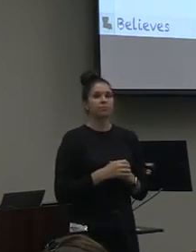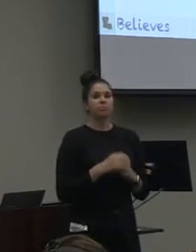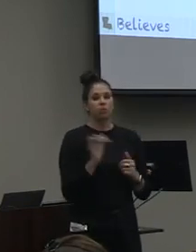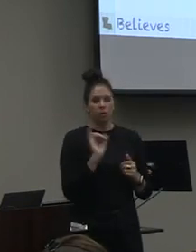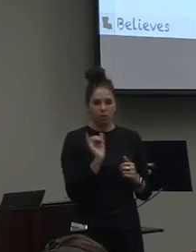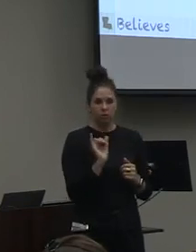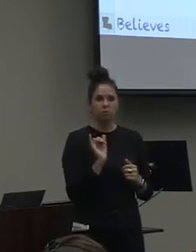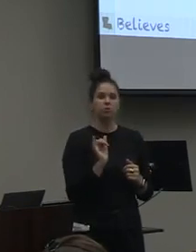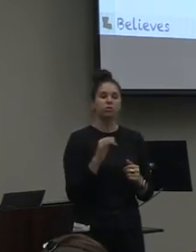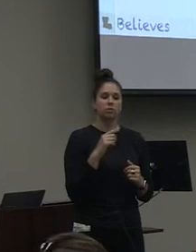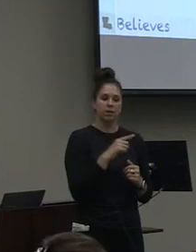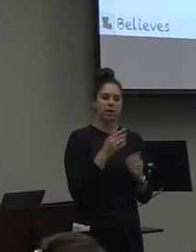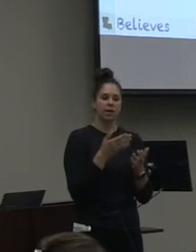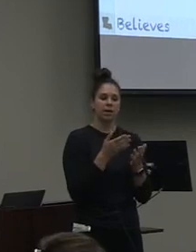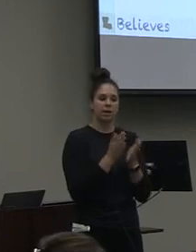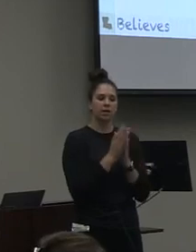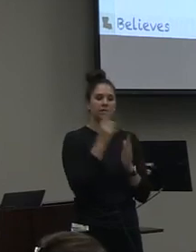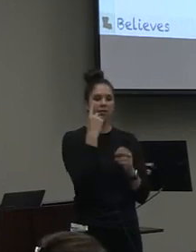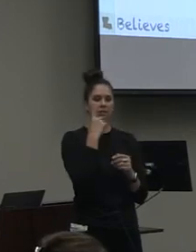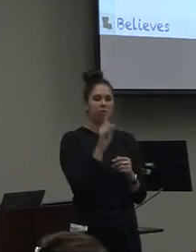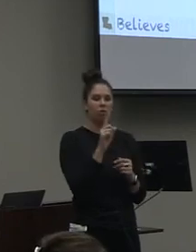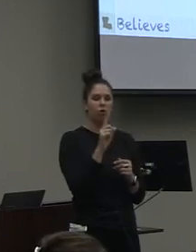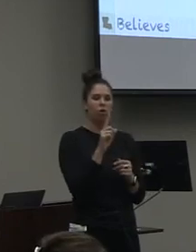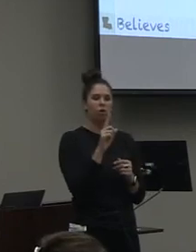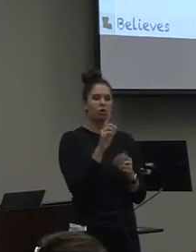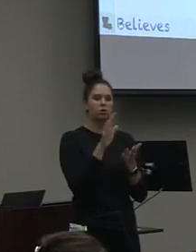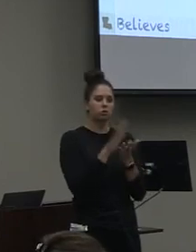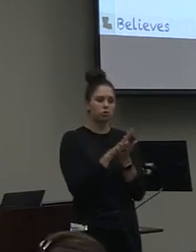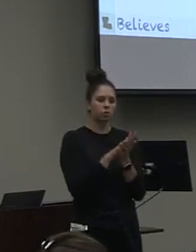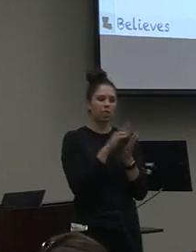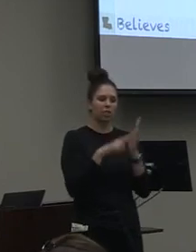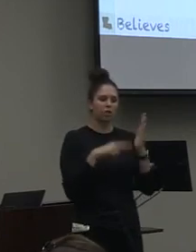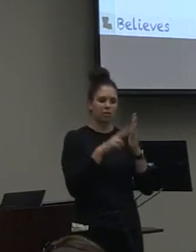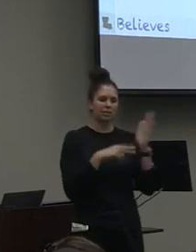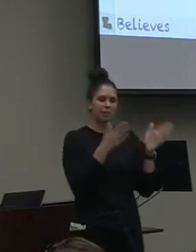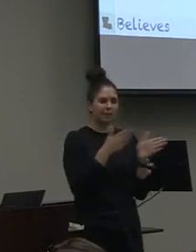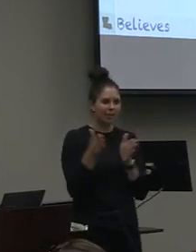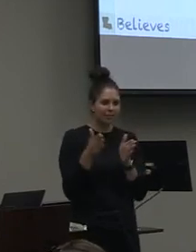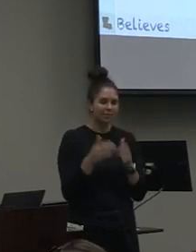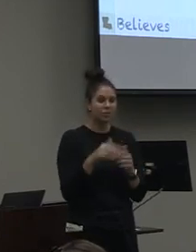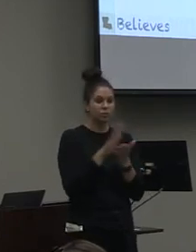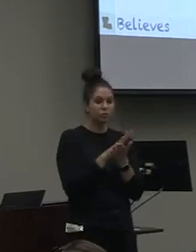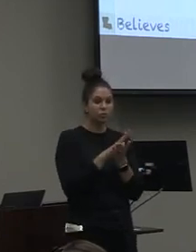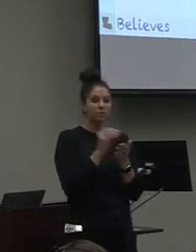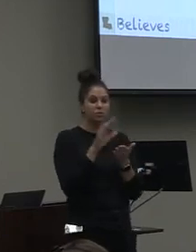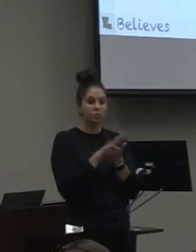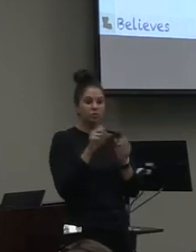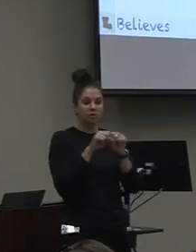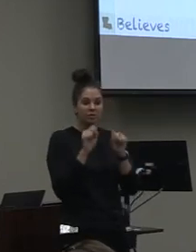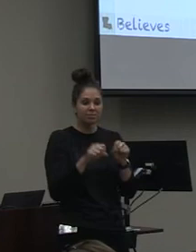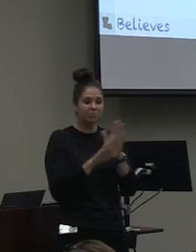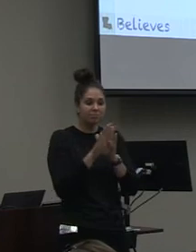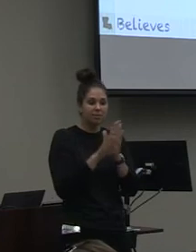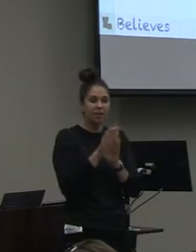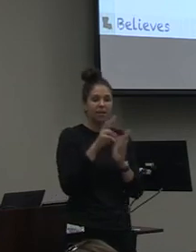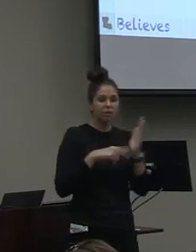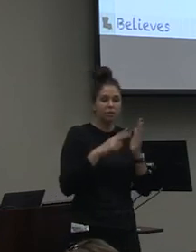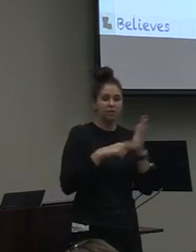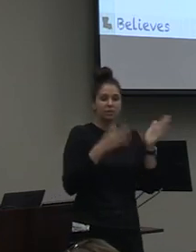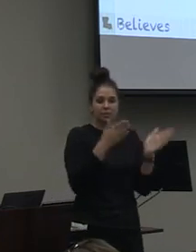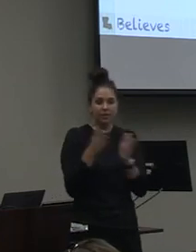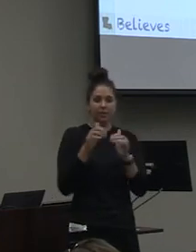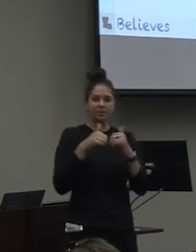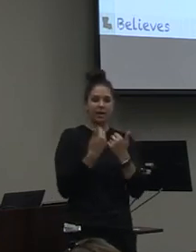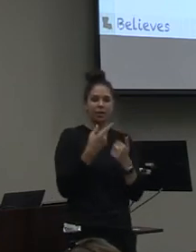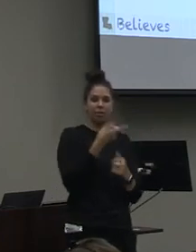It also acts for school literacy plans. So for schools and school systems to develop literacy plans about how they